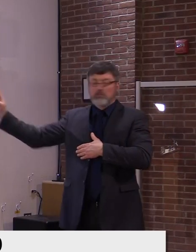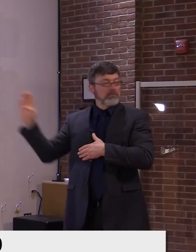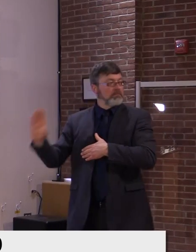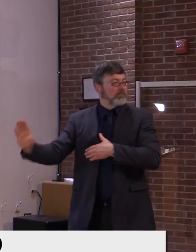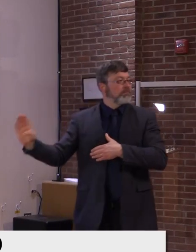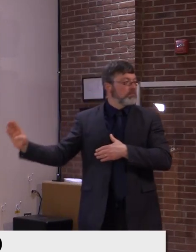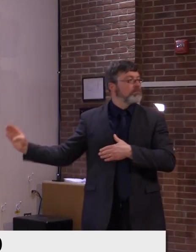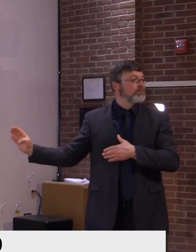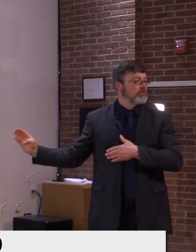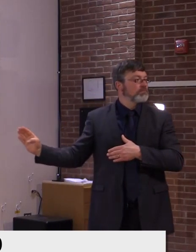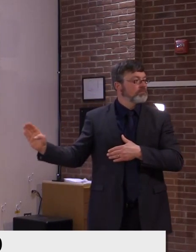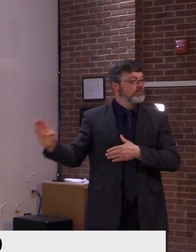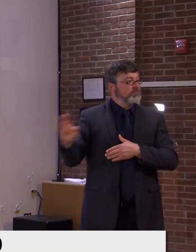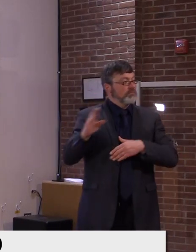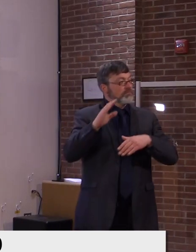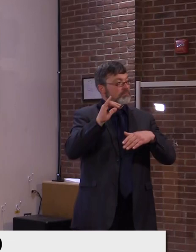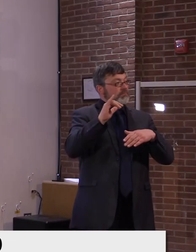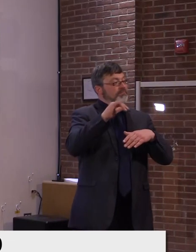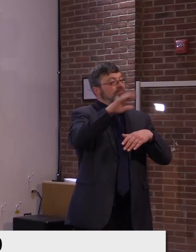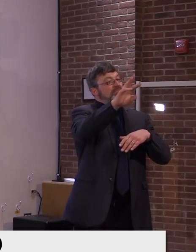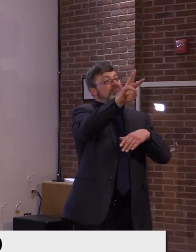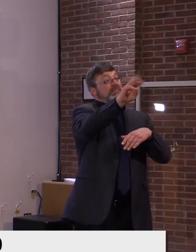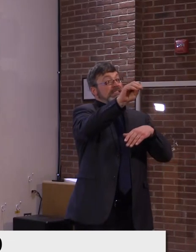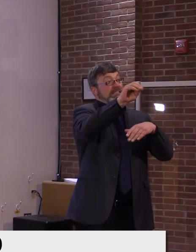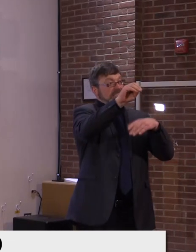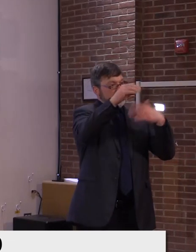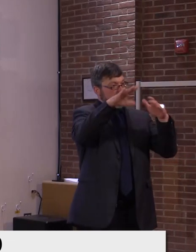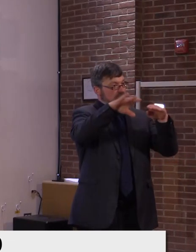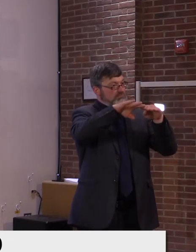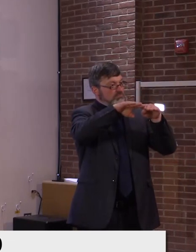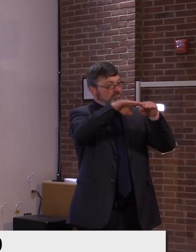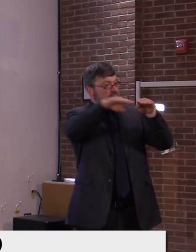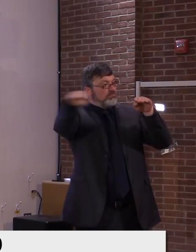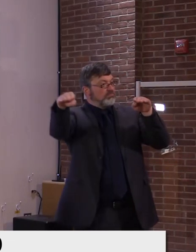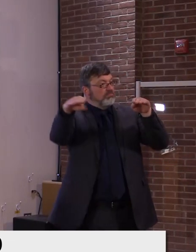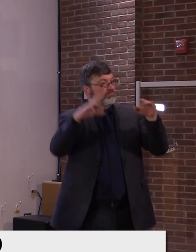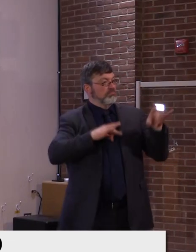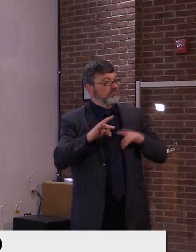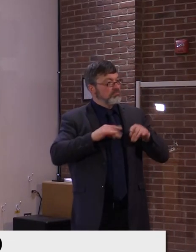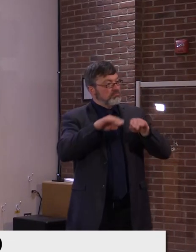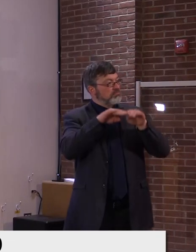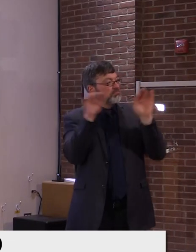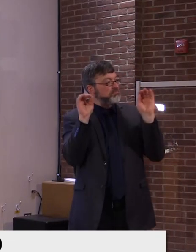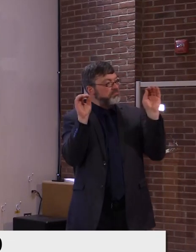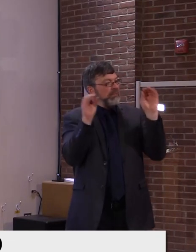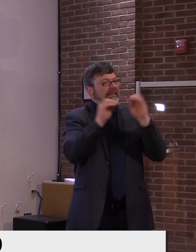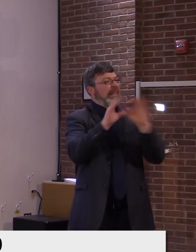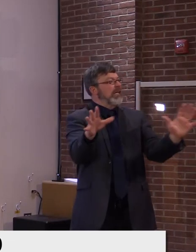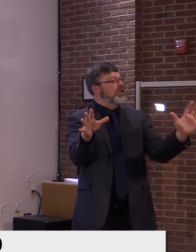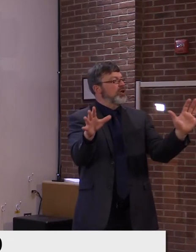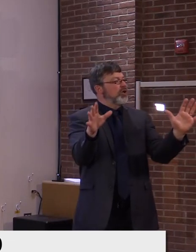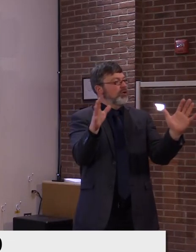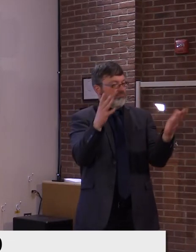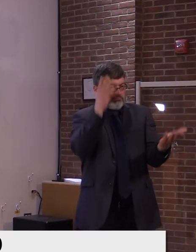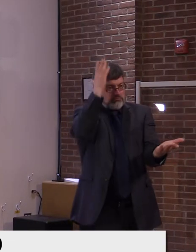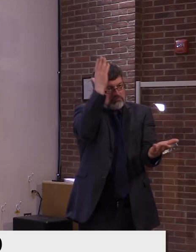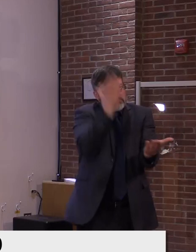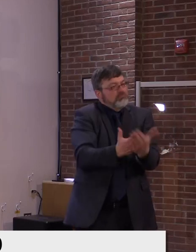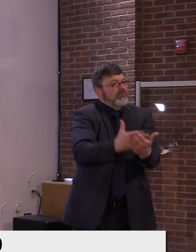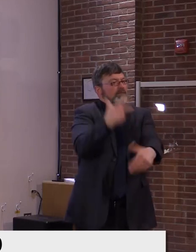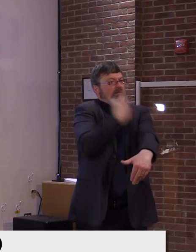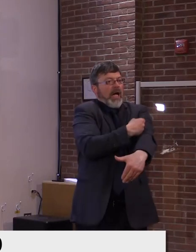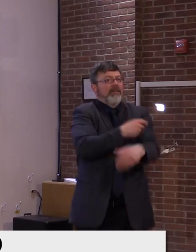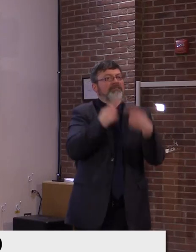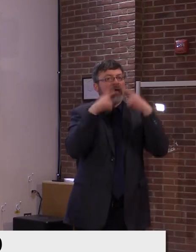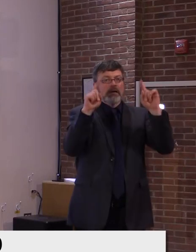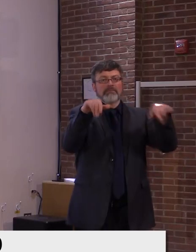and older population. And again, this just shows us how clear it is that the path out of the pandemic is for all of us